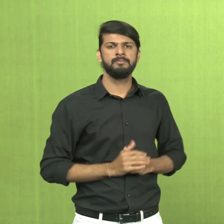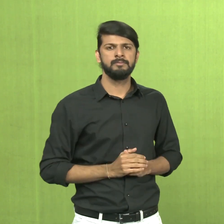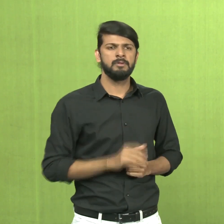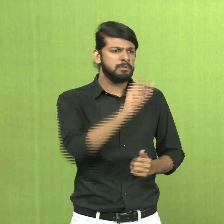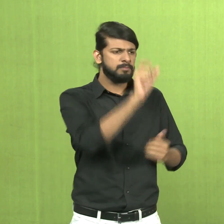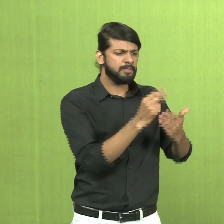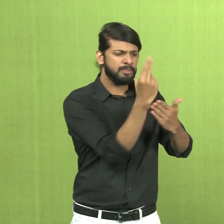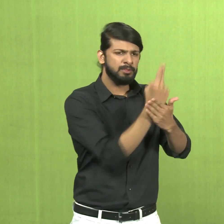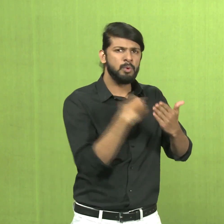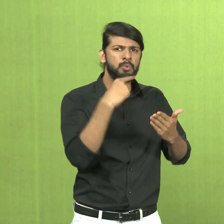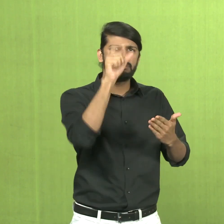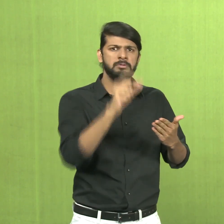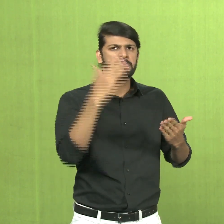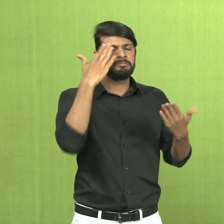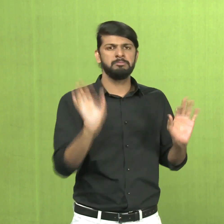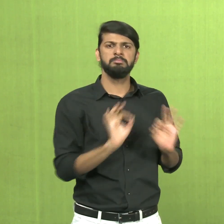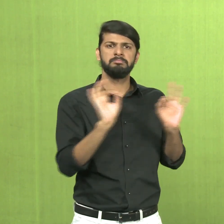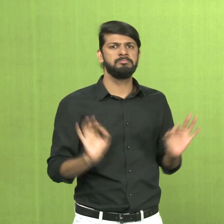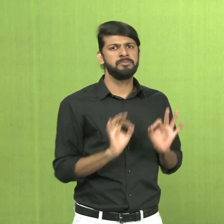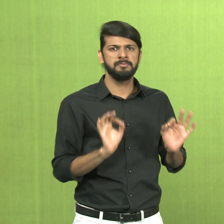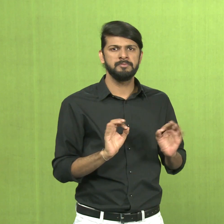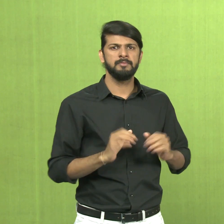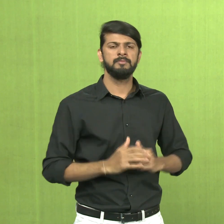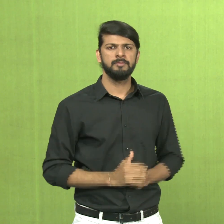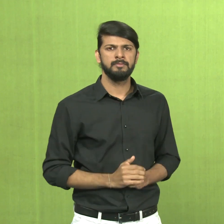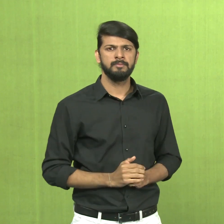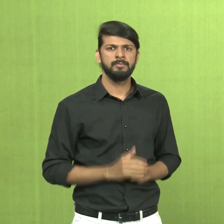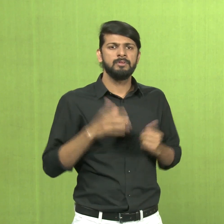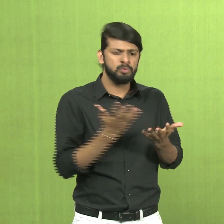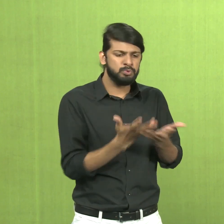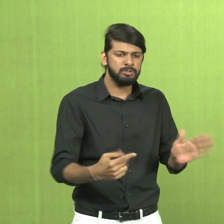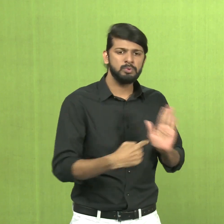The period is contemporary. Artist is unknown.